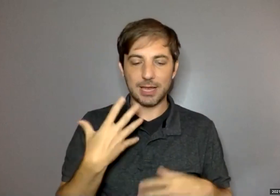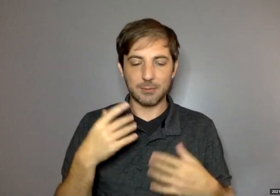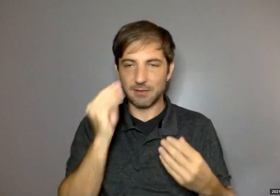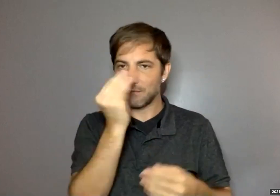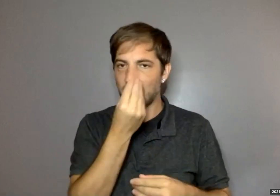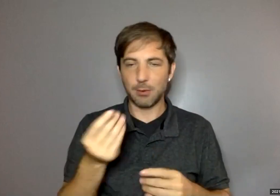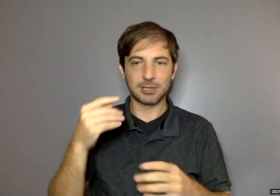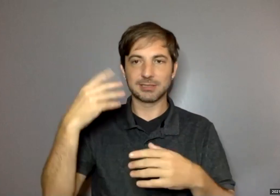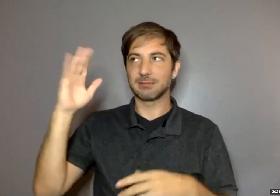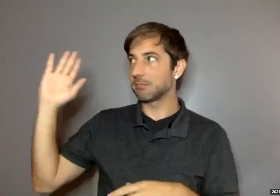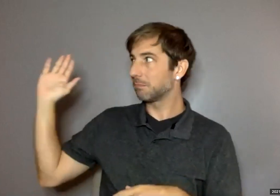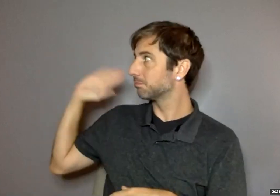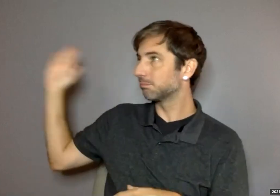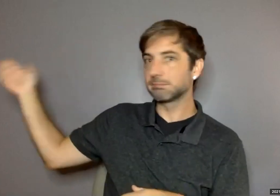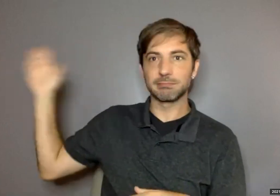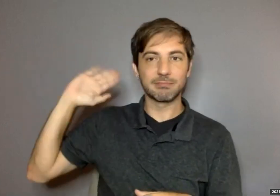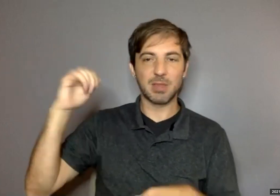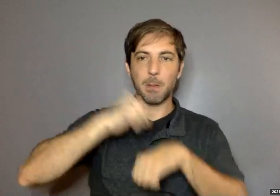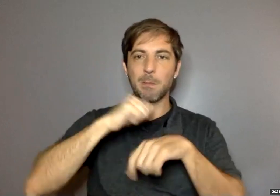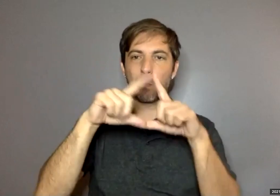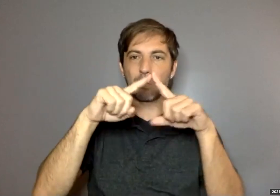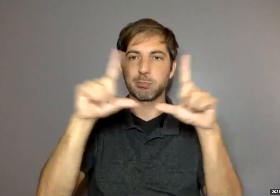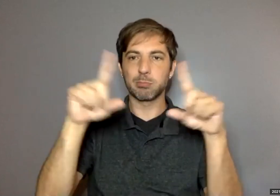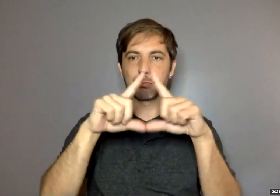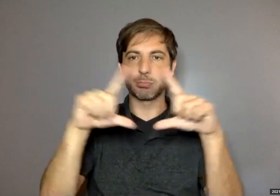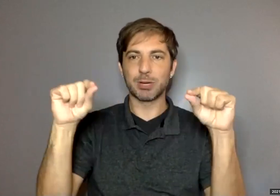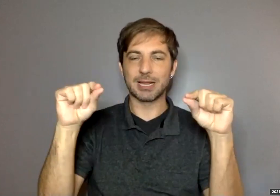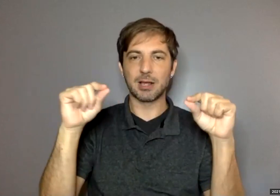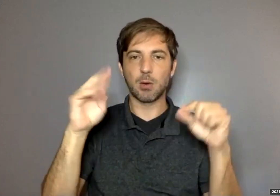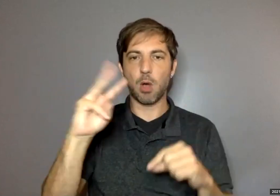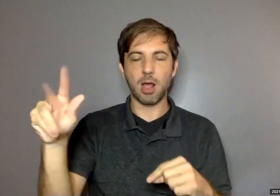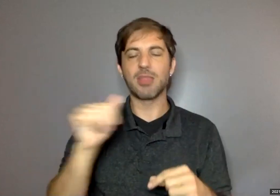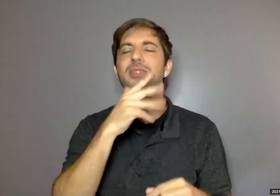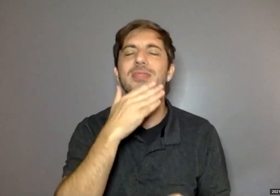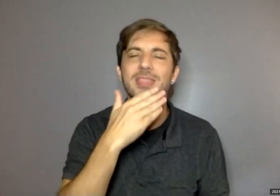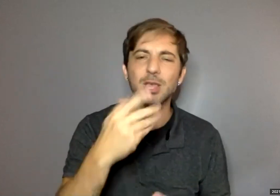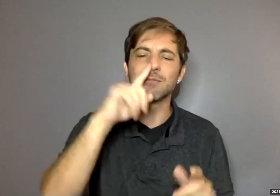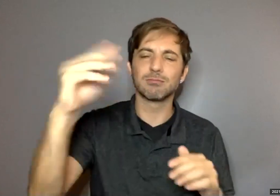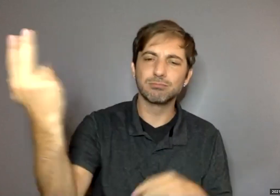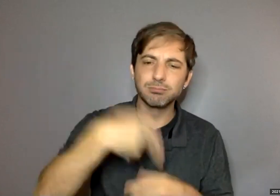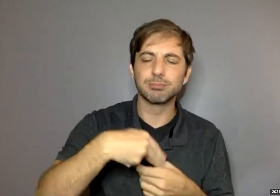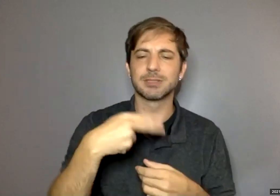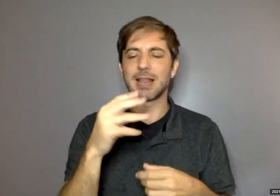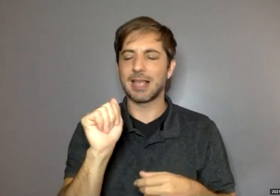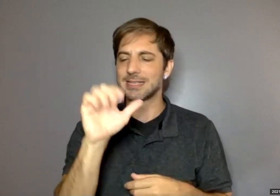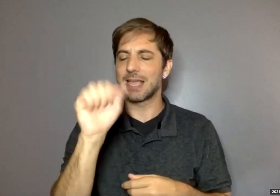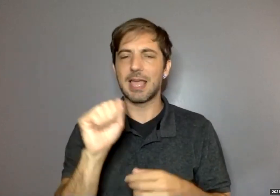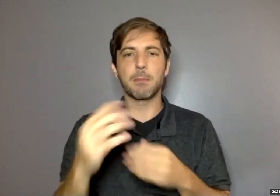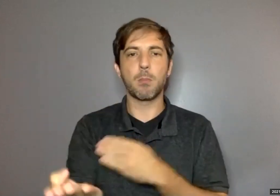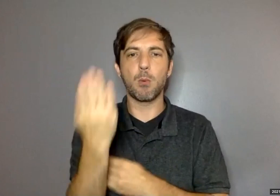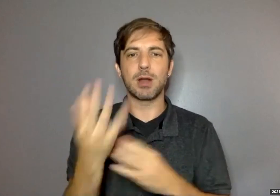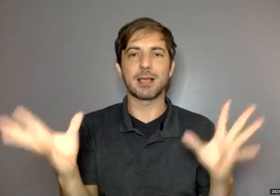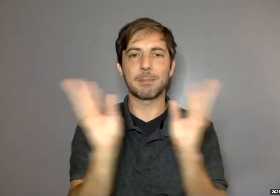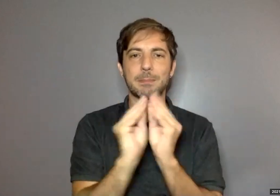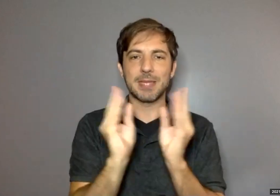with bookcases. Thank you for joining the ACA morning meetup this morning with